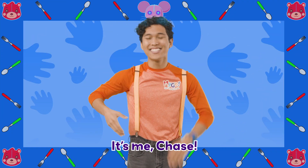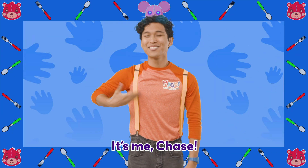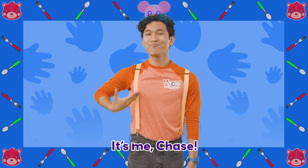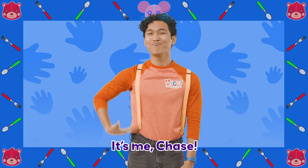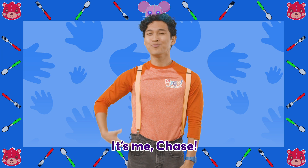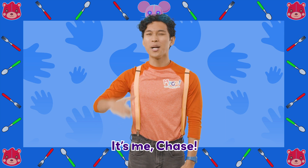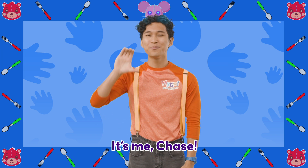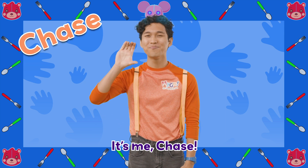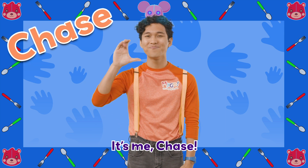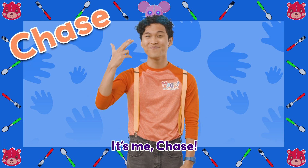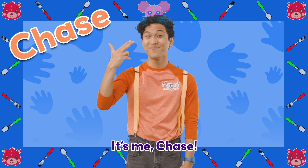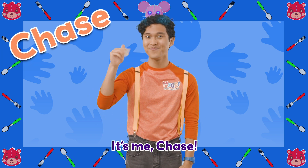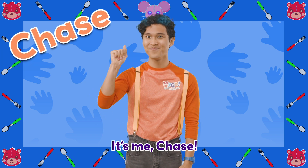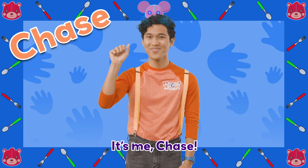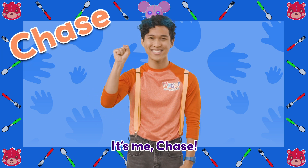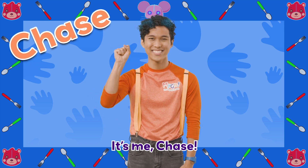me, Chase.